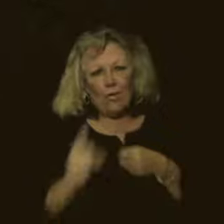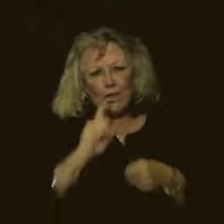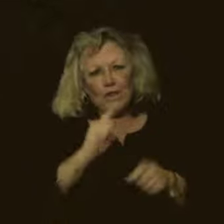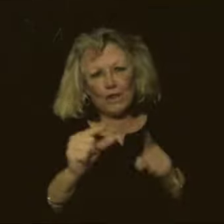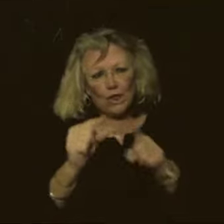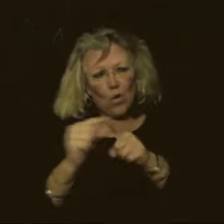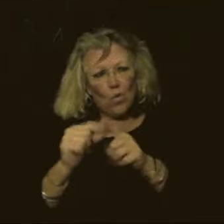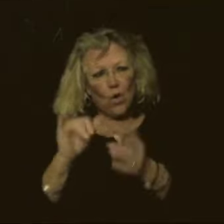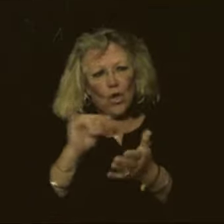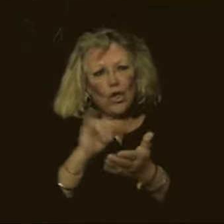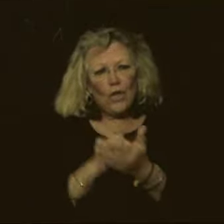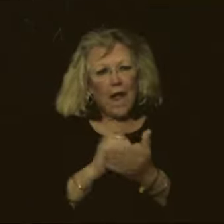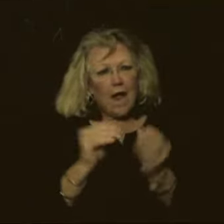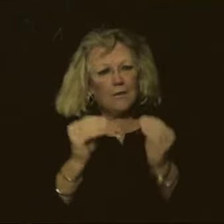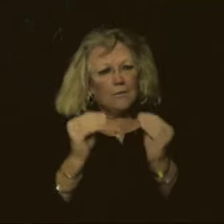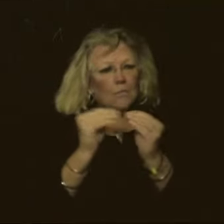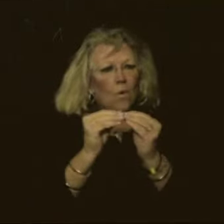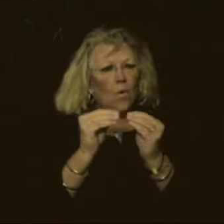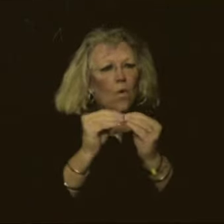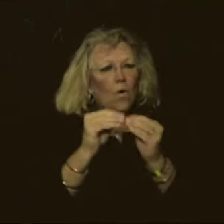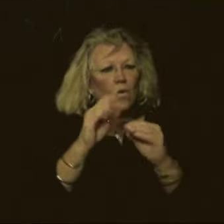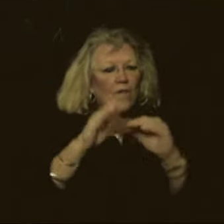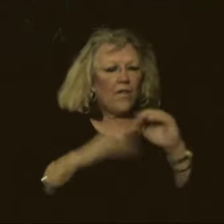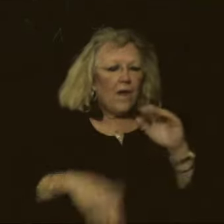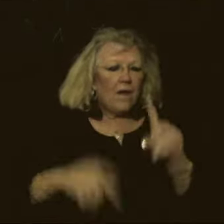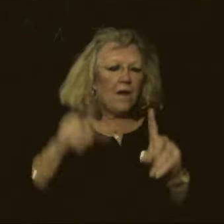Perish is a word, but more than a